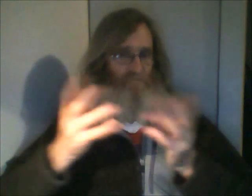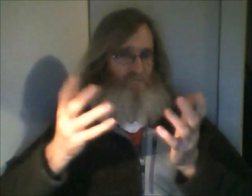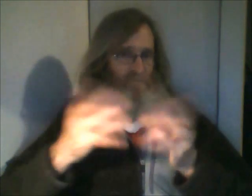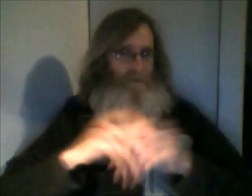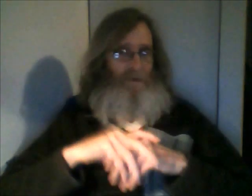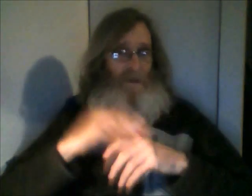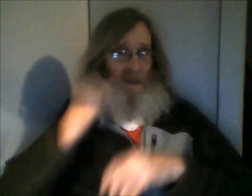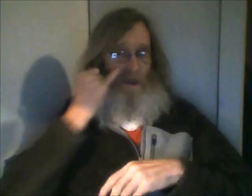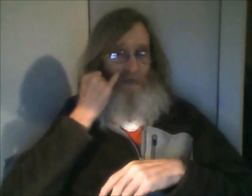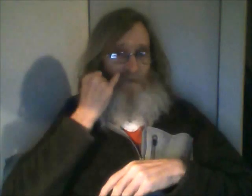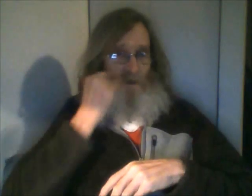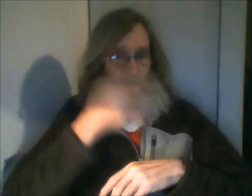layers.